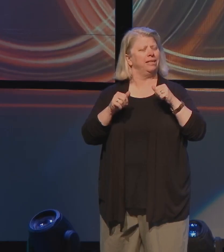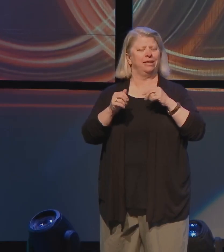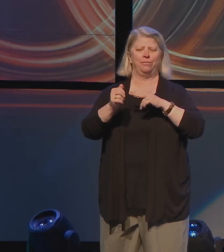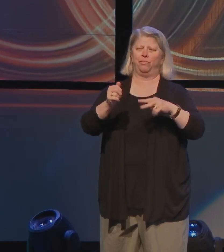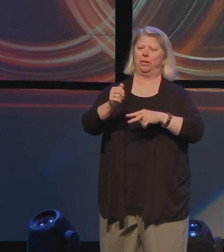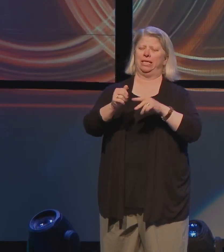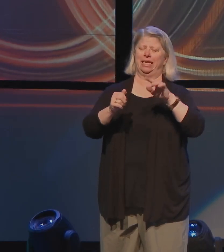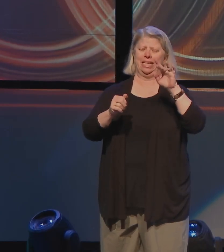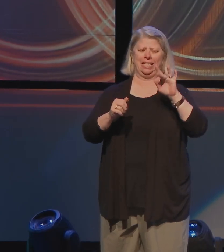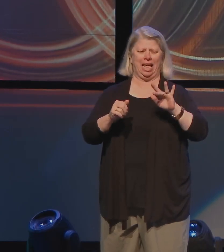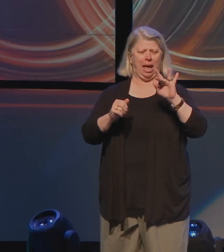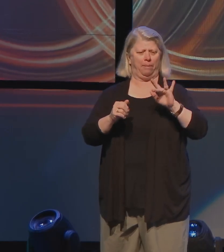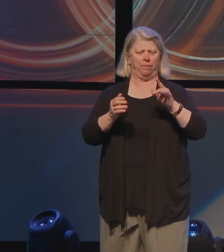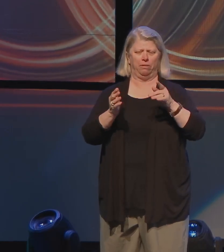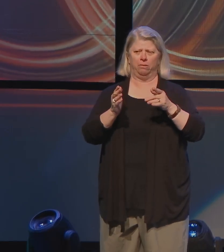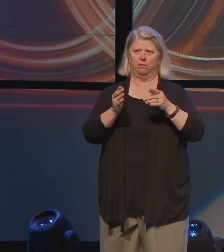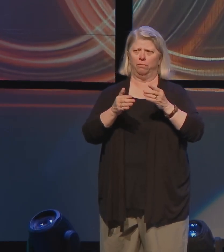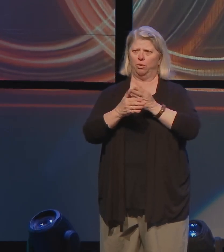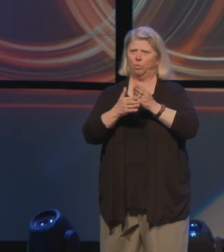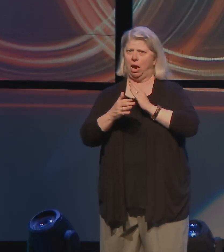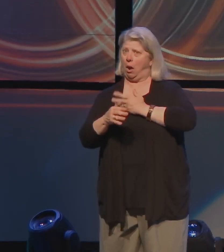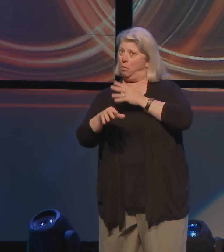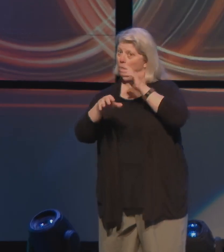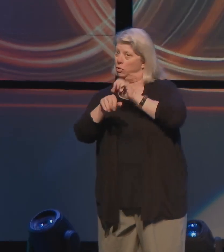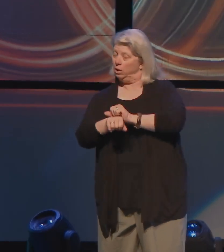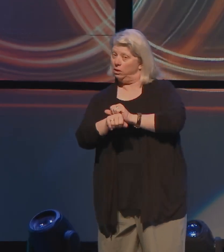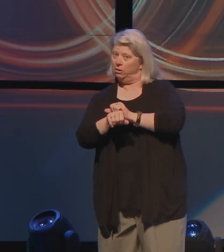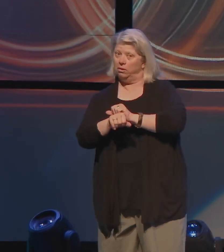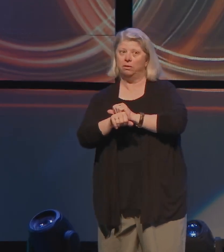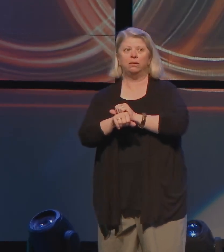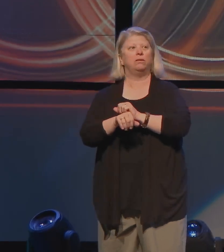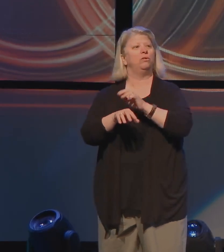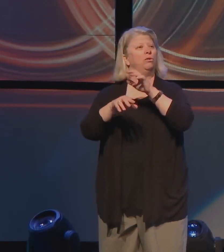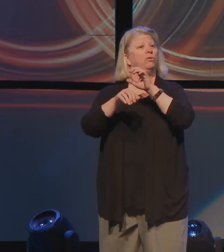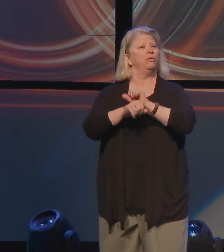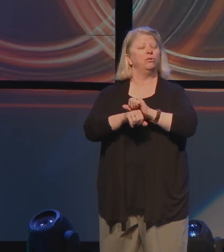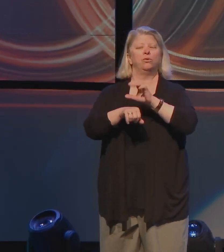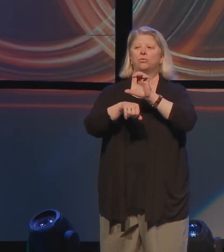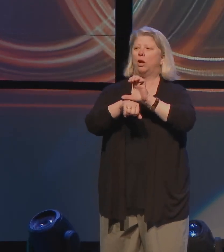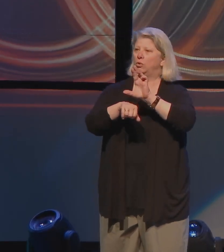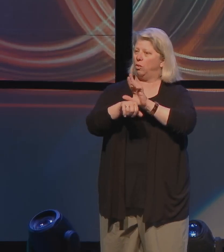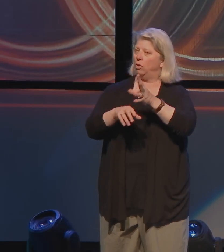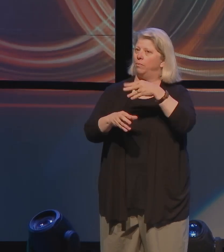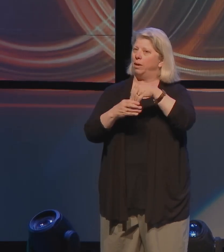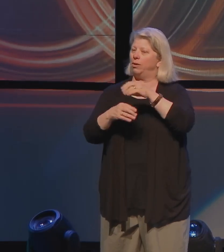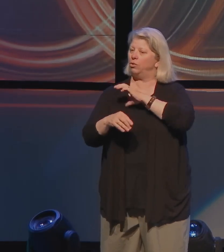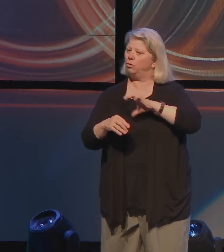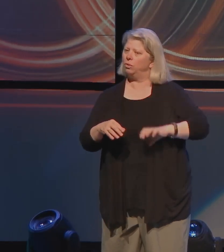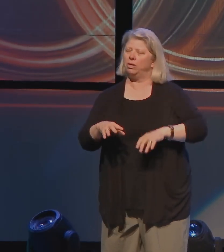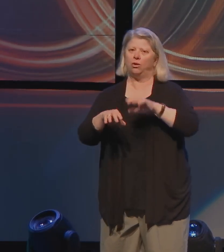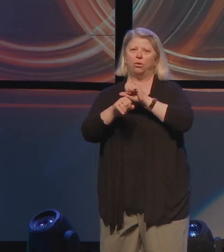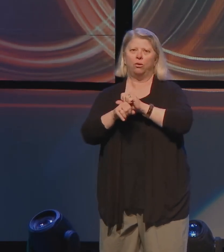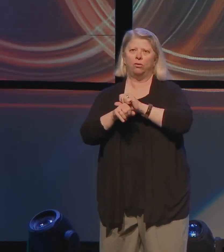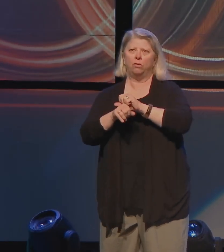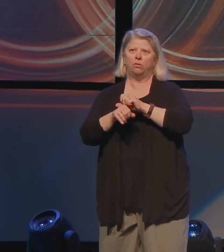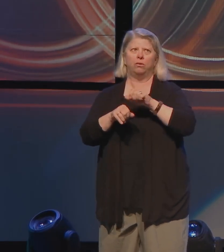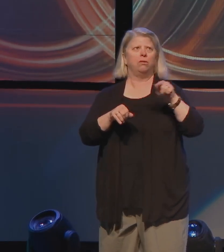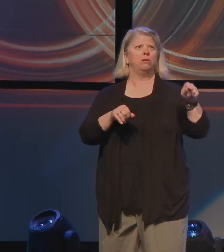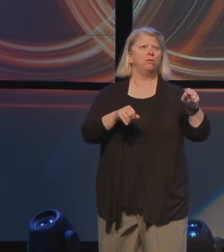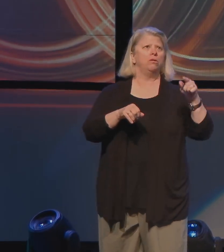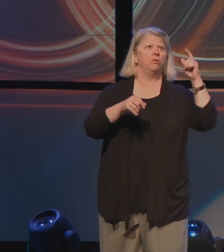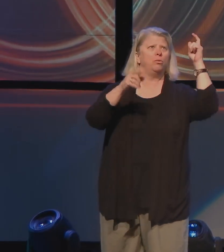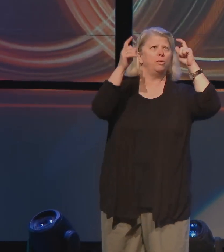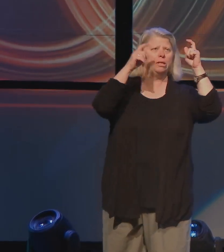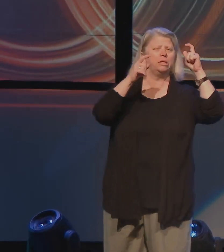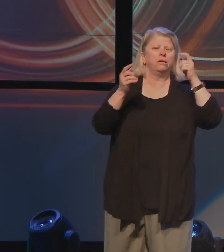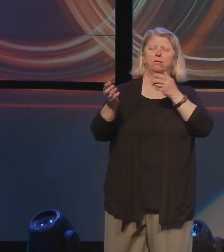the gap at times between our tradition, the tradition that Crossroads is a part of, the Christian tradition, and the wisdom that